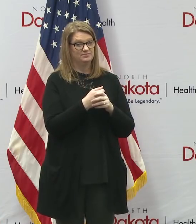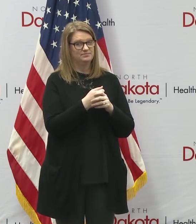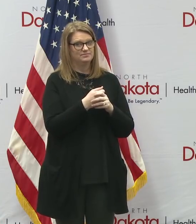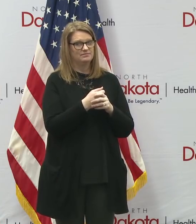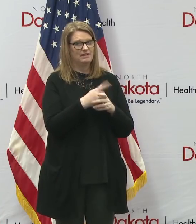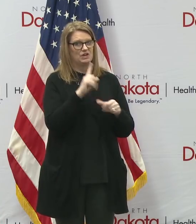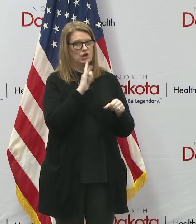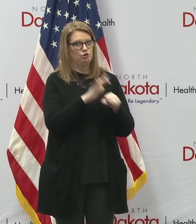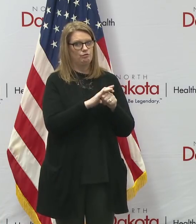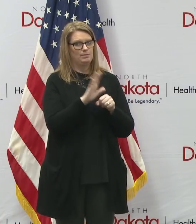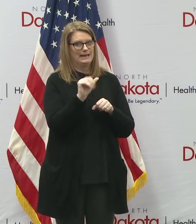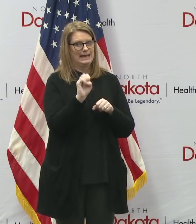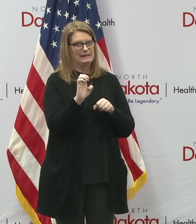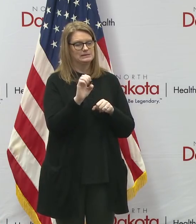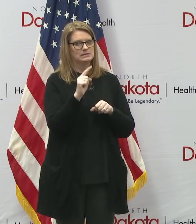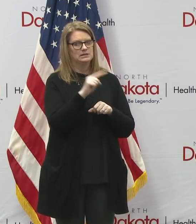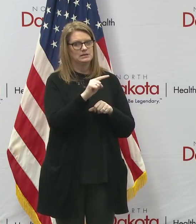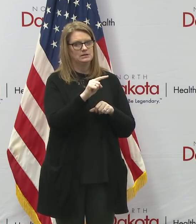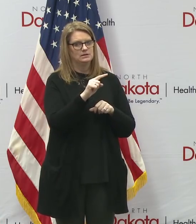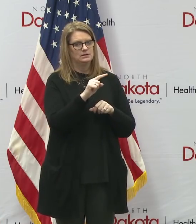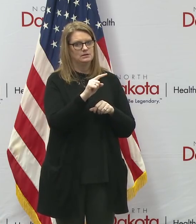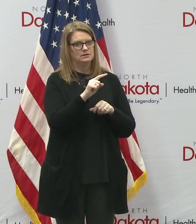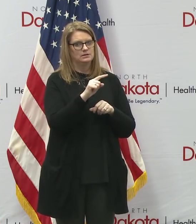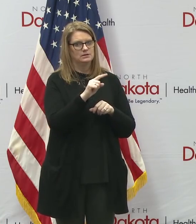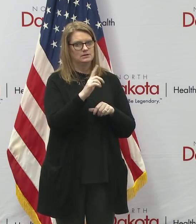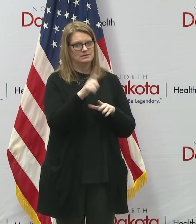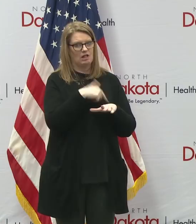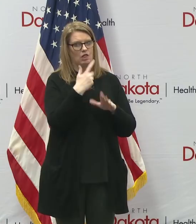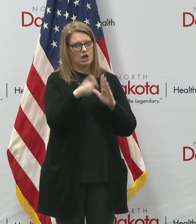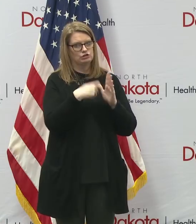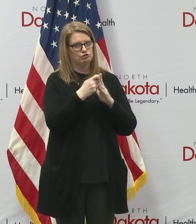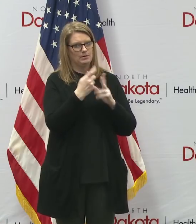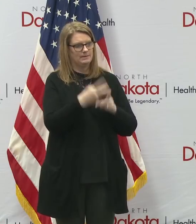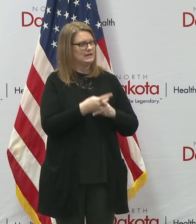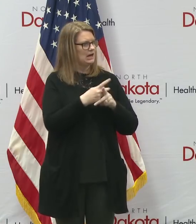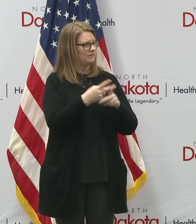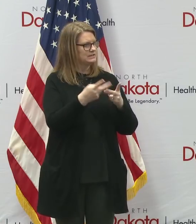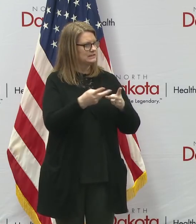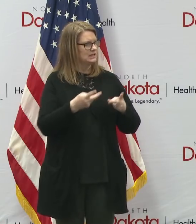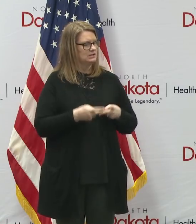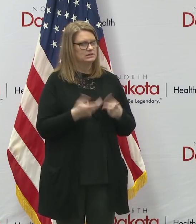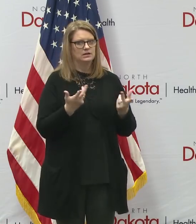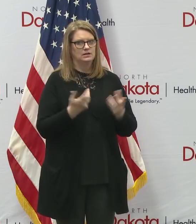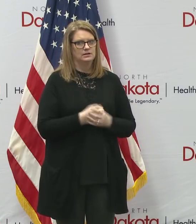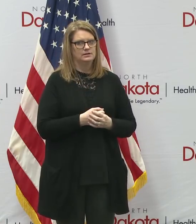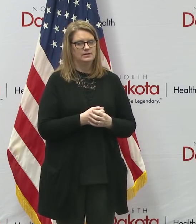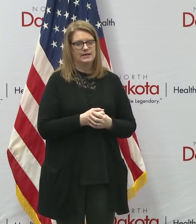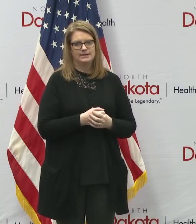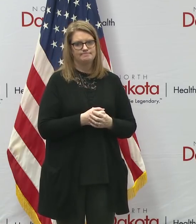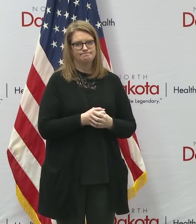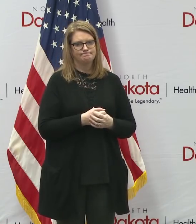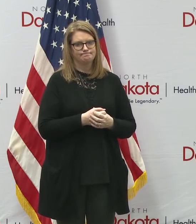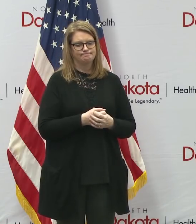a confirmed case in a long-term care facility. But as you know, again,